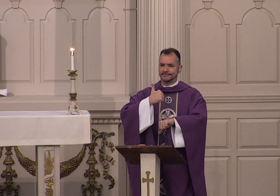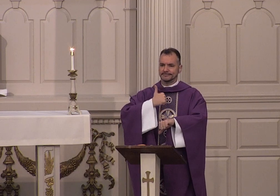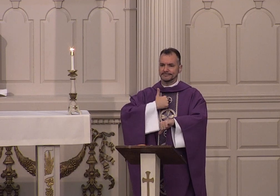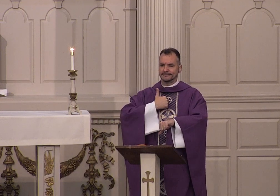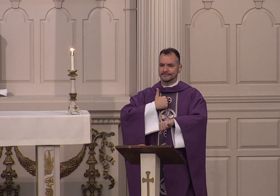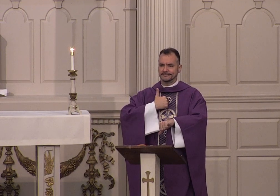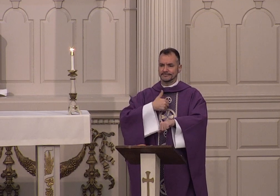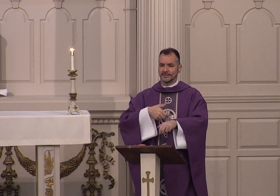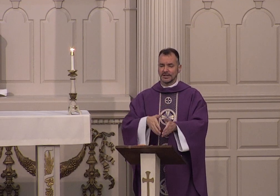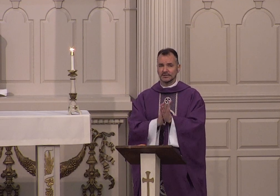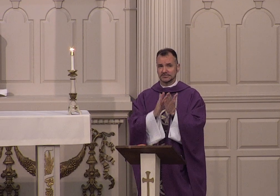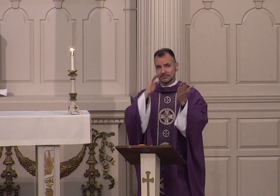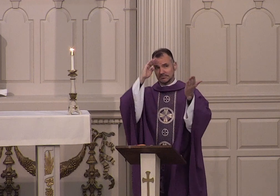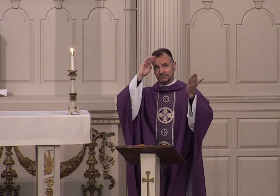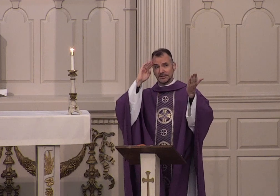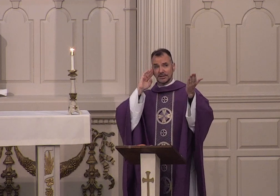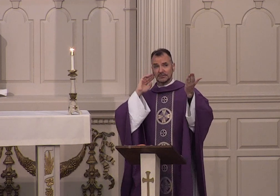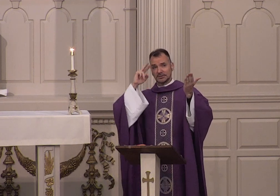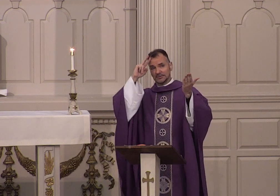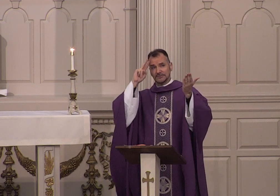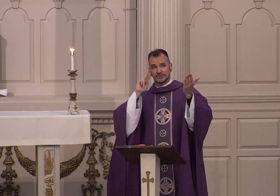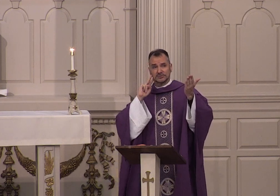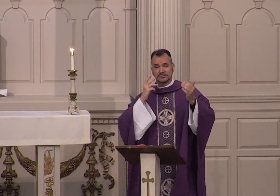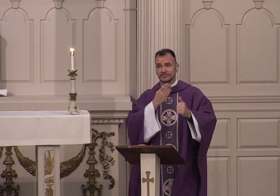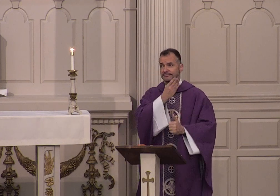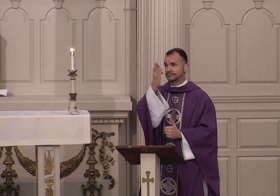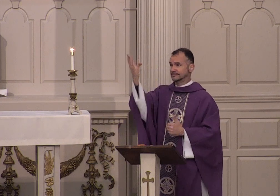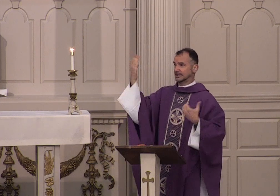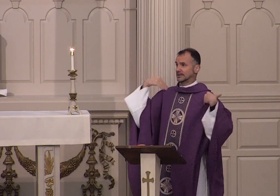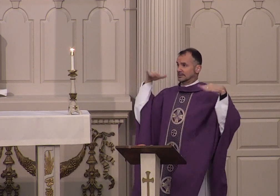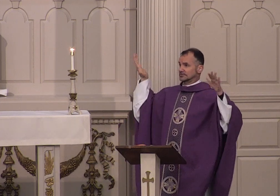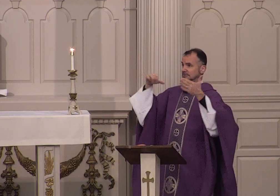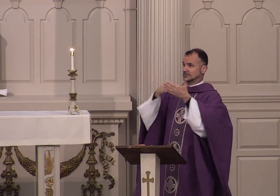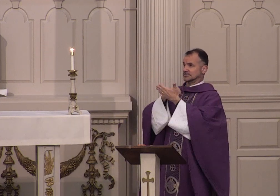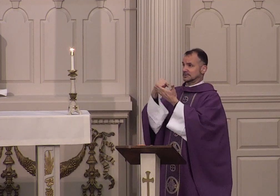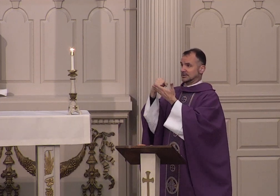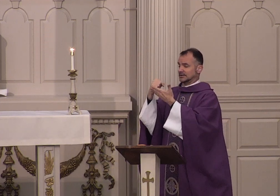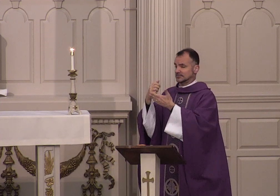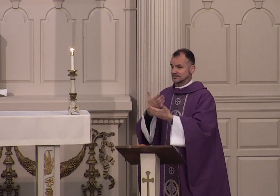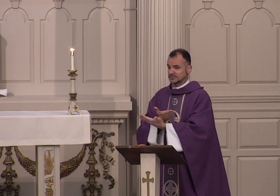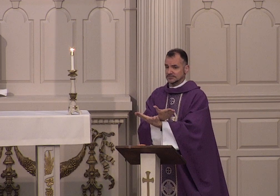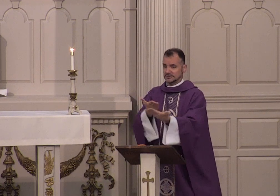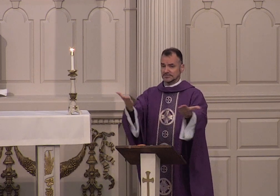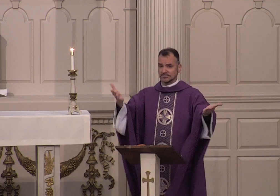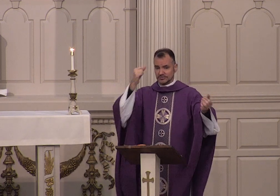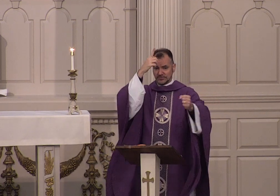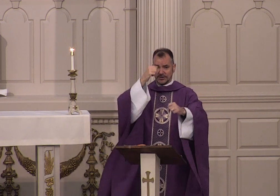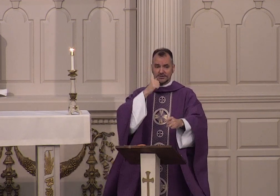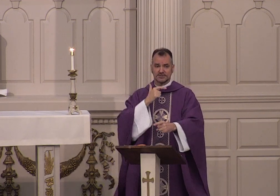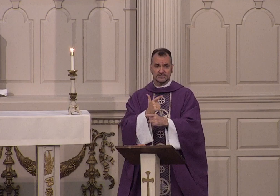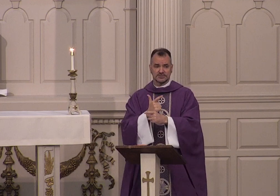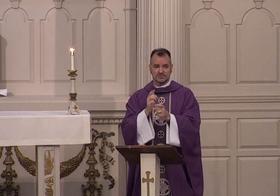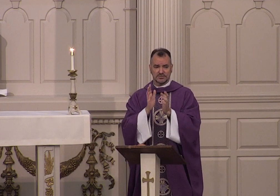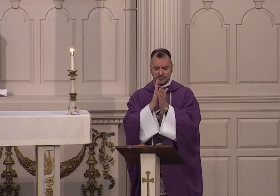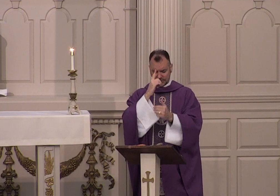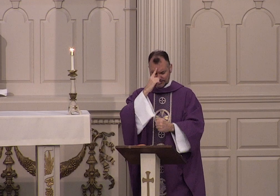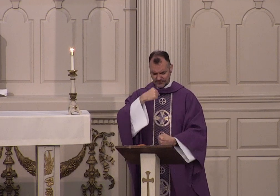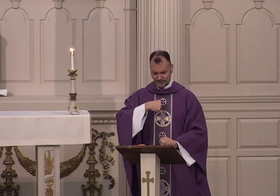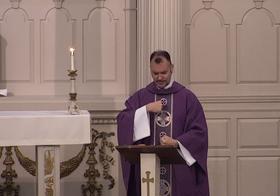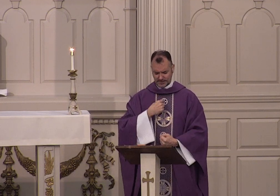through my most grievous fault. Therefore I ask, Blessed Mary, ever-Virgin, all the angels and saints, and you,